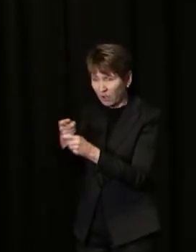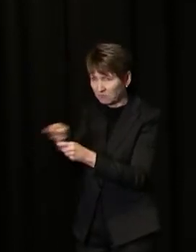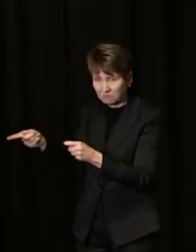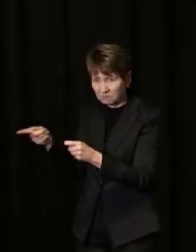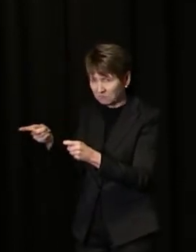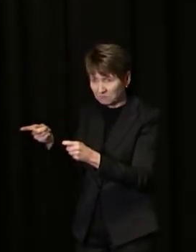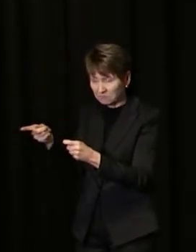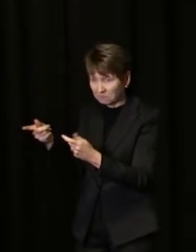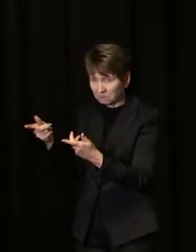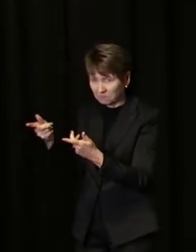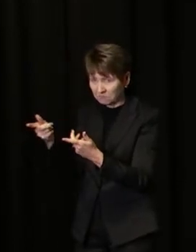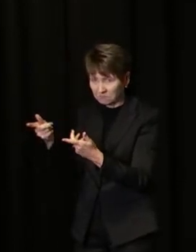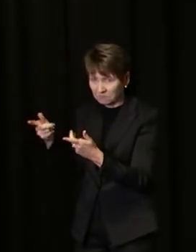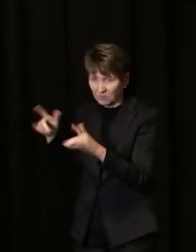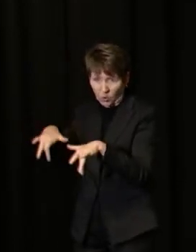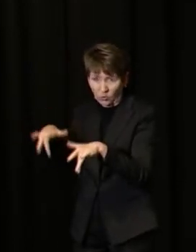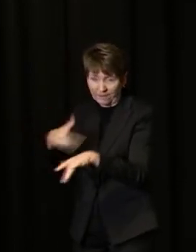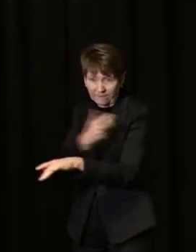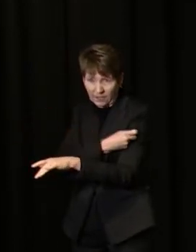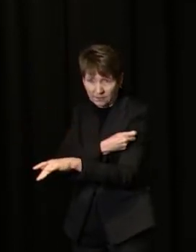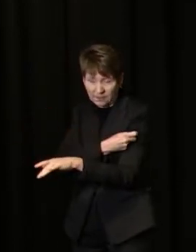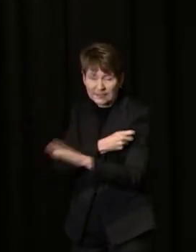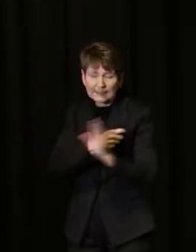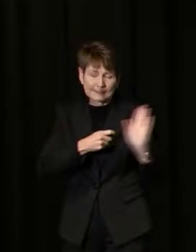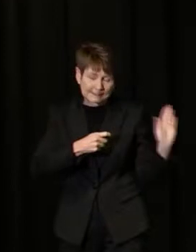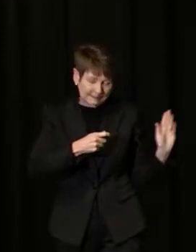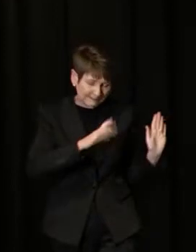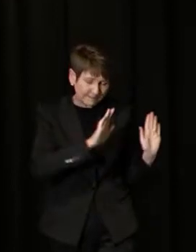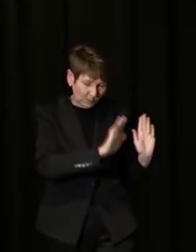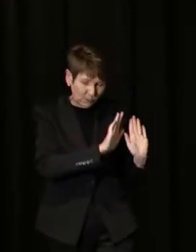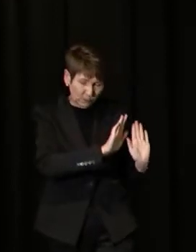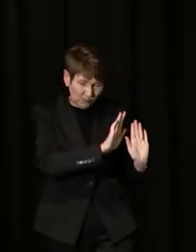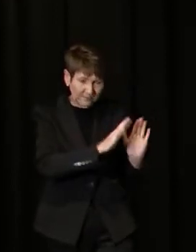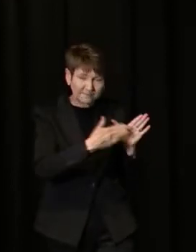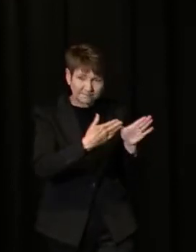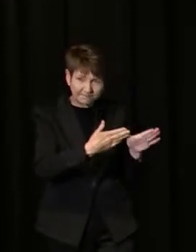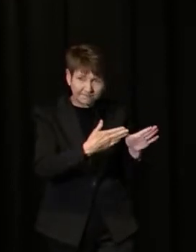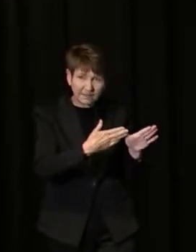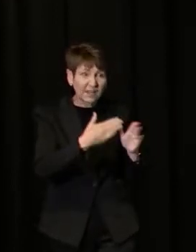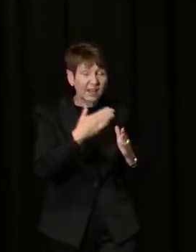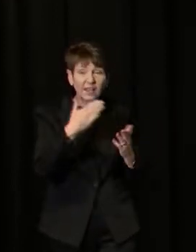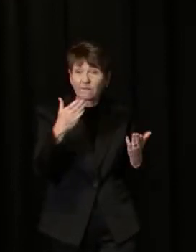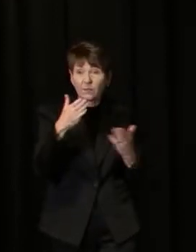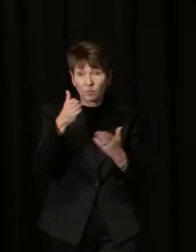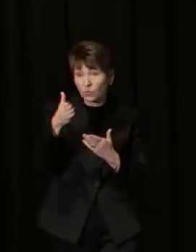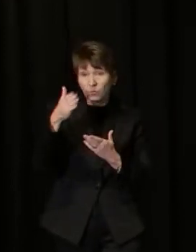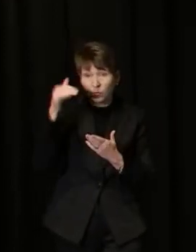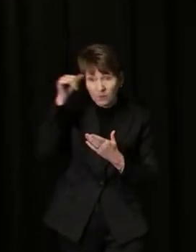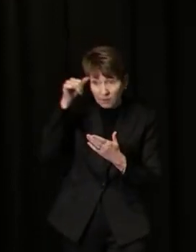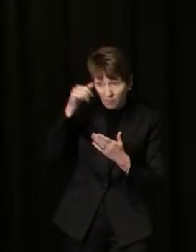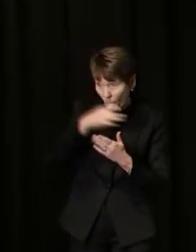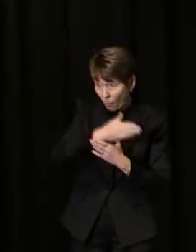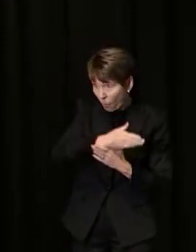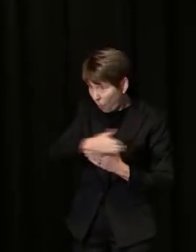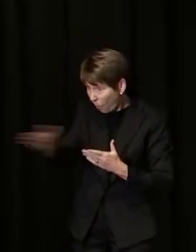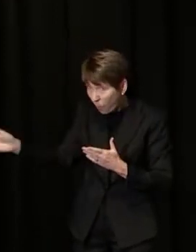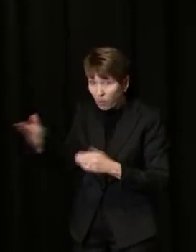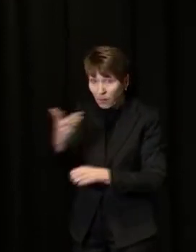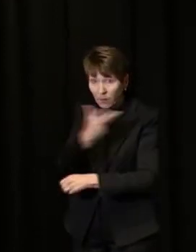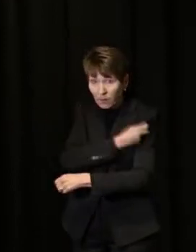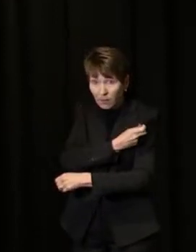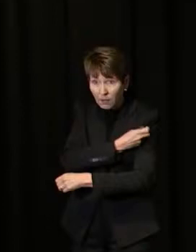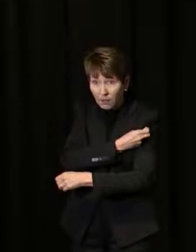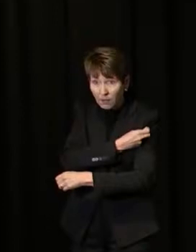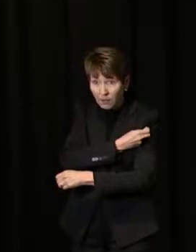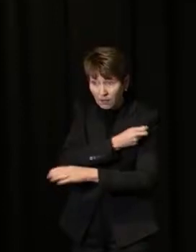any need to clarify further. If you can't guarantee that everyone there is vaccinated, then the smaller cap applies regardless of